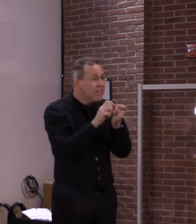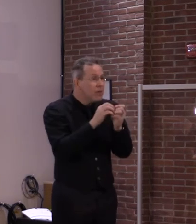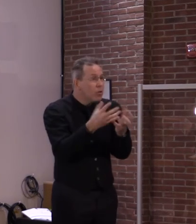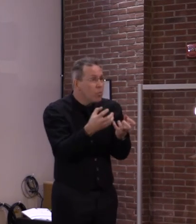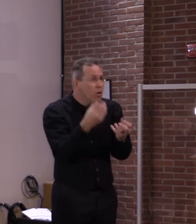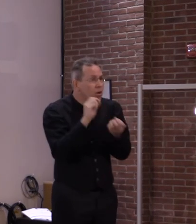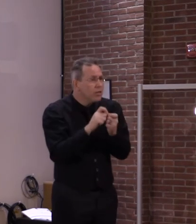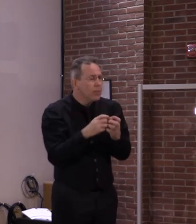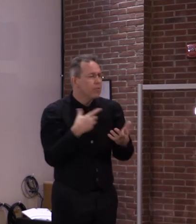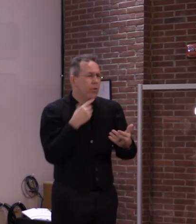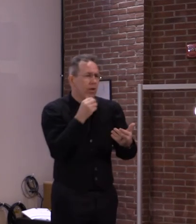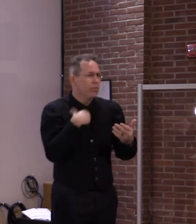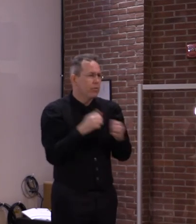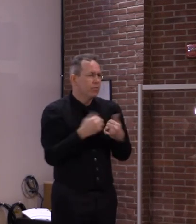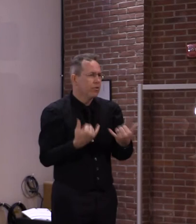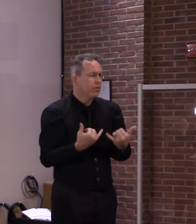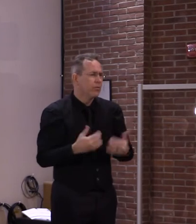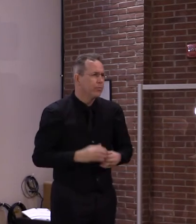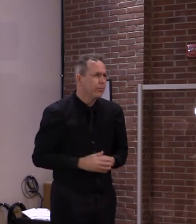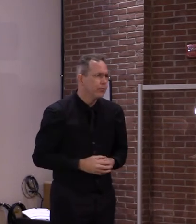thank you mike i appreciate